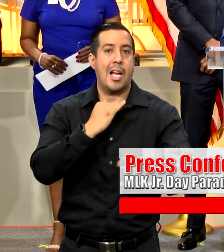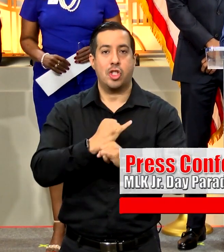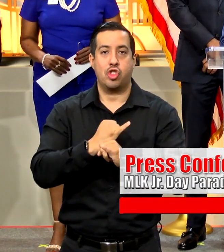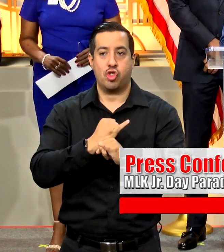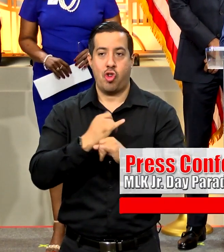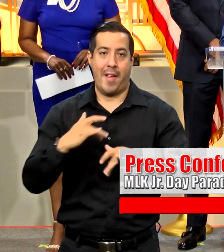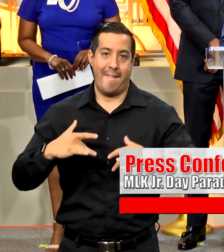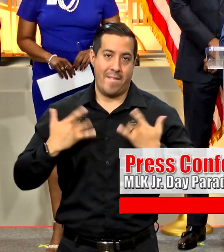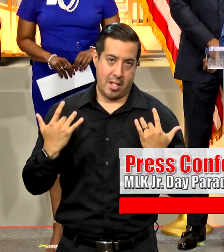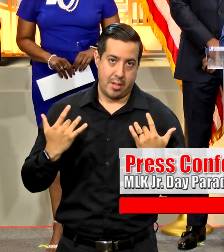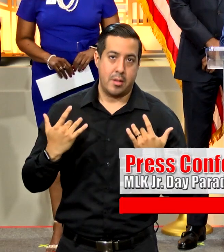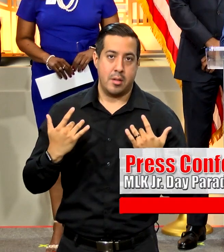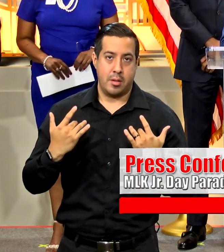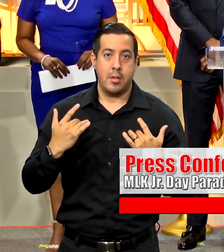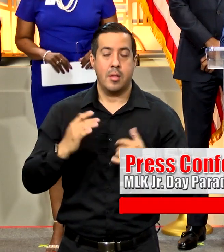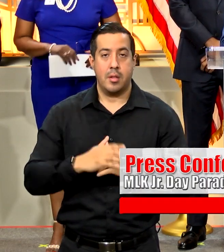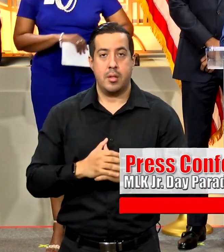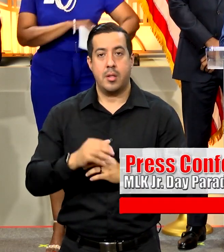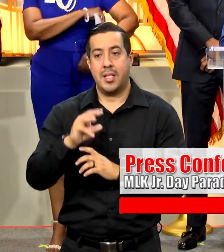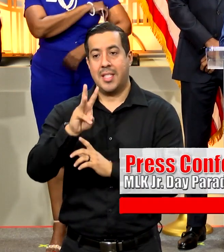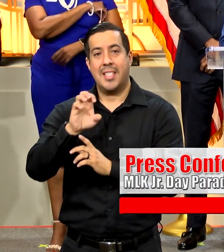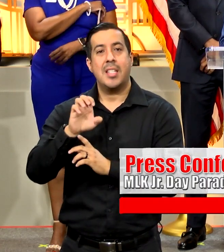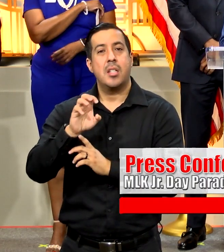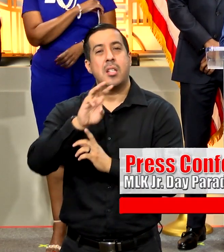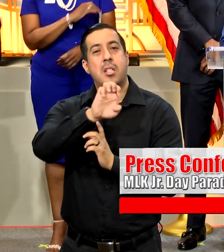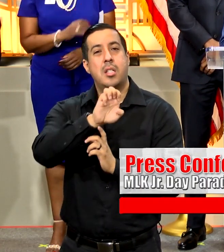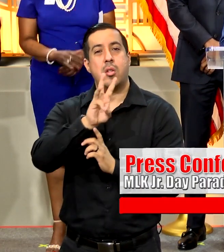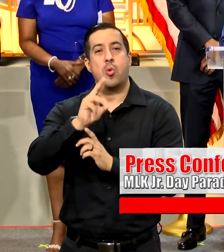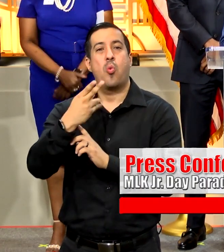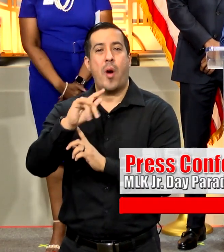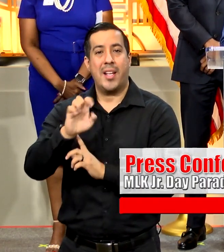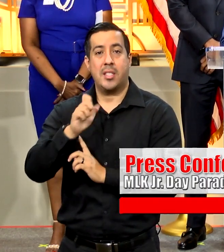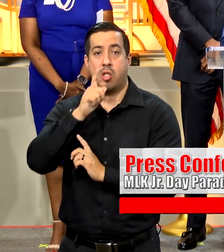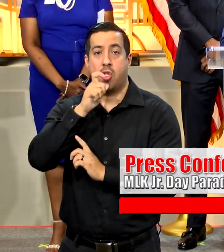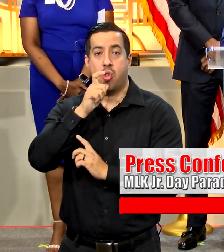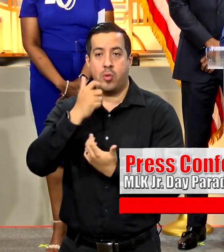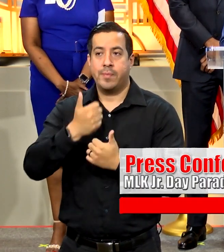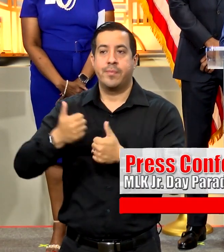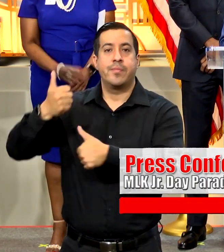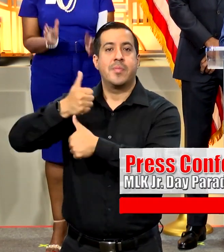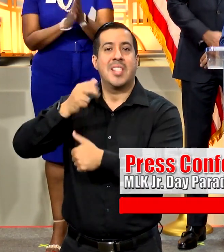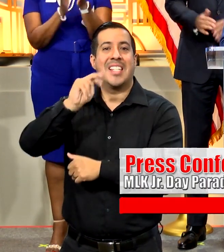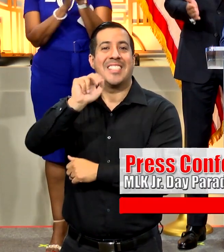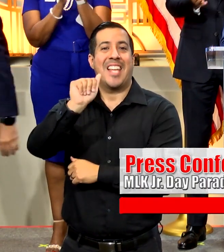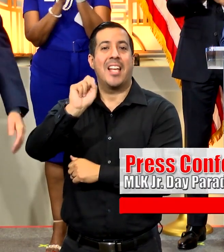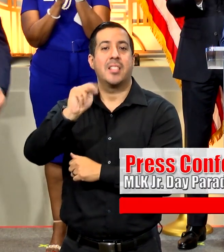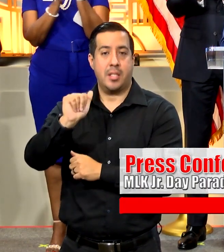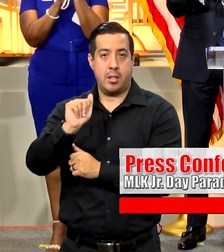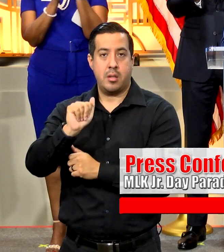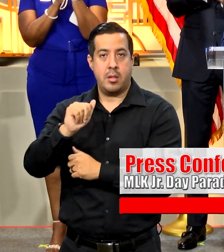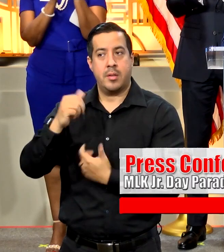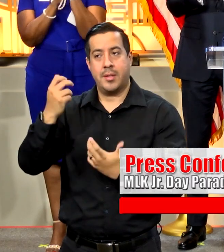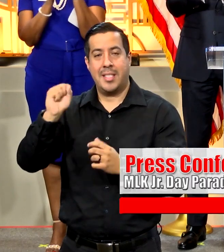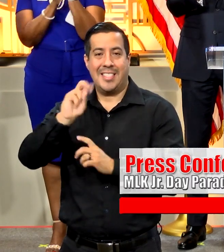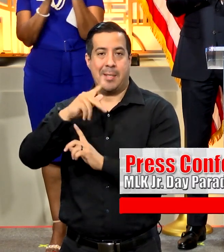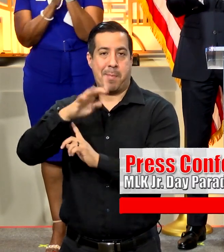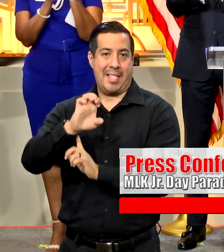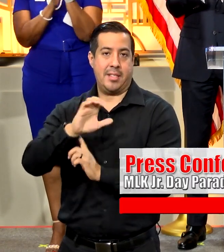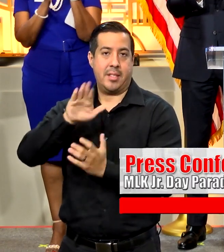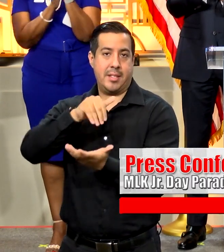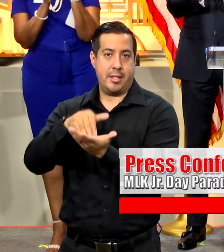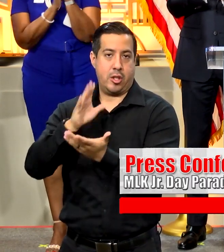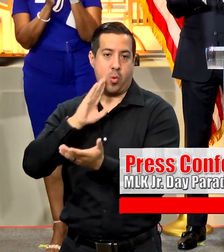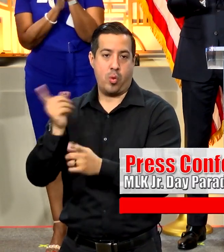event, and that will be Vanessa E. Wyche, the director of NASA Johnson Space Center, has agreed to serve as this year's Grand Marshal.